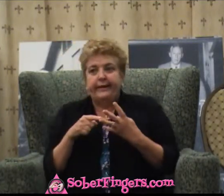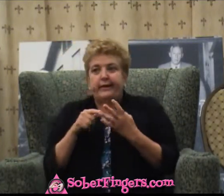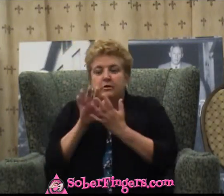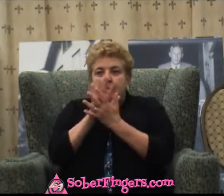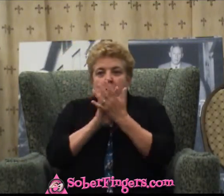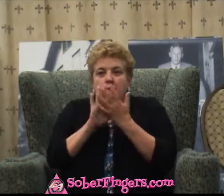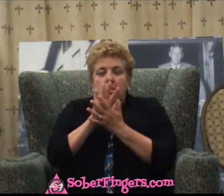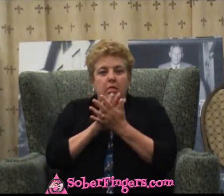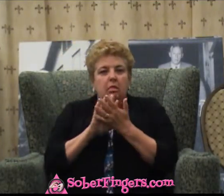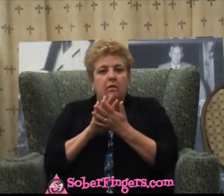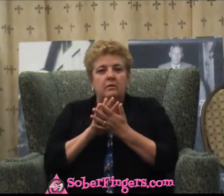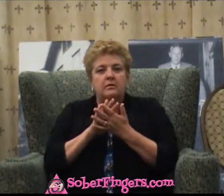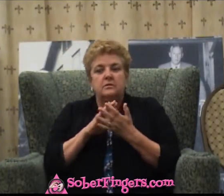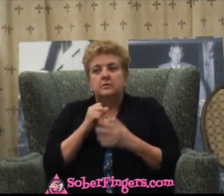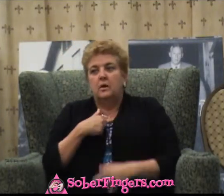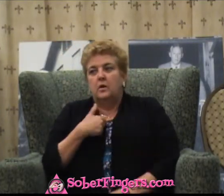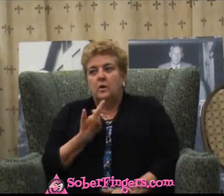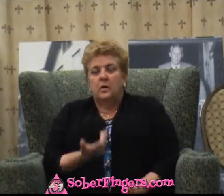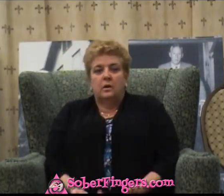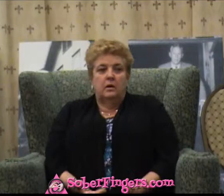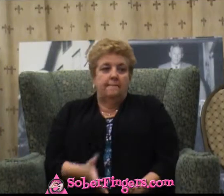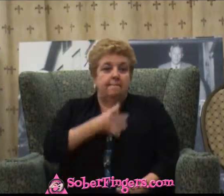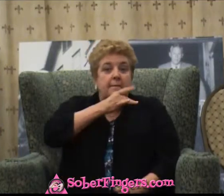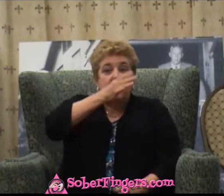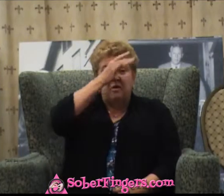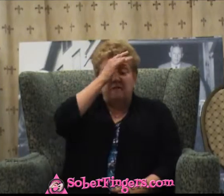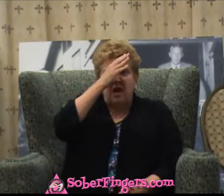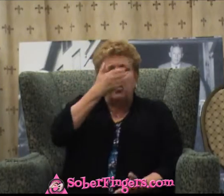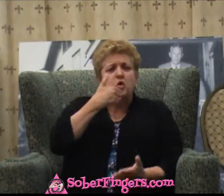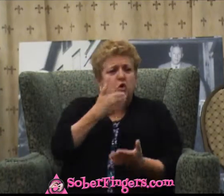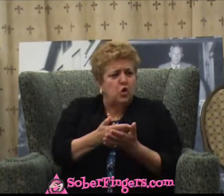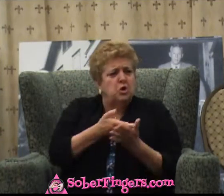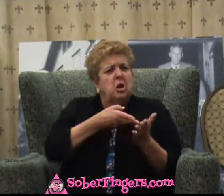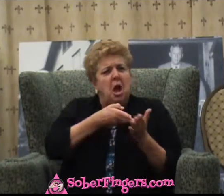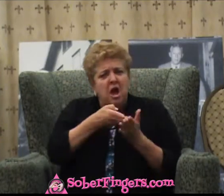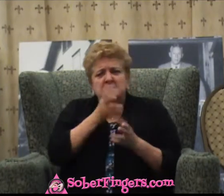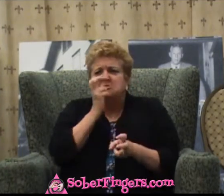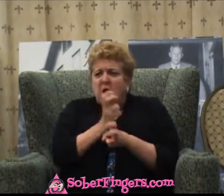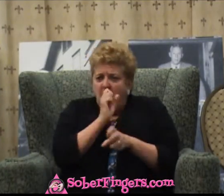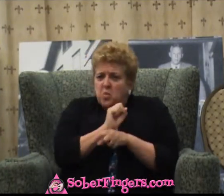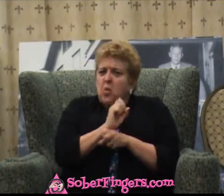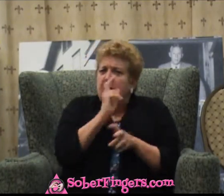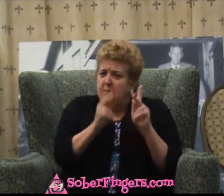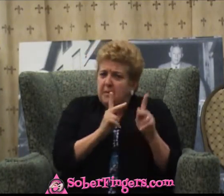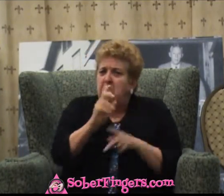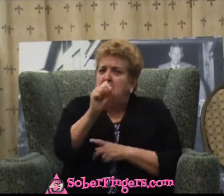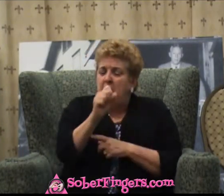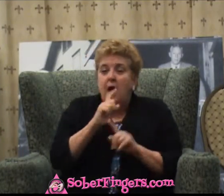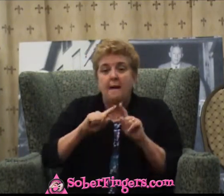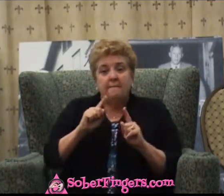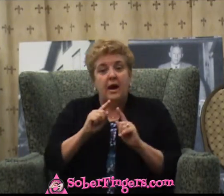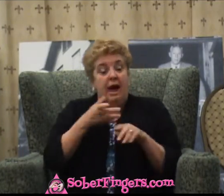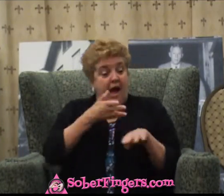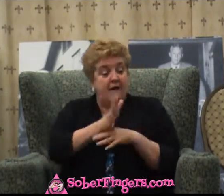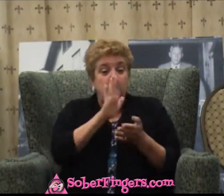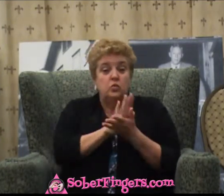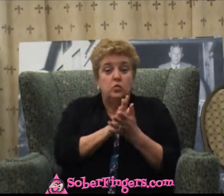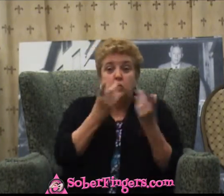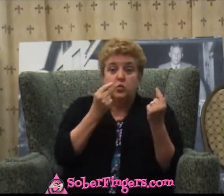her caretaker. My mother and father are good, honest, hardworking people, and so I'd come home from school and I'd have to care for a little baby